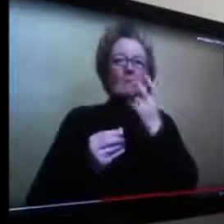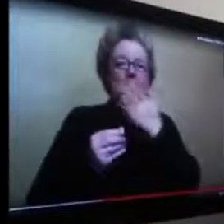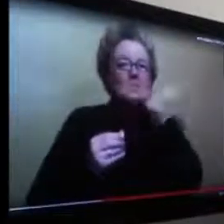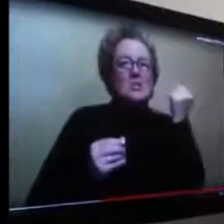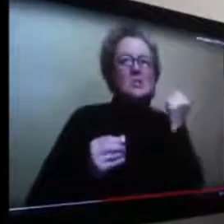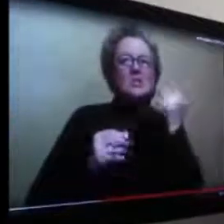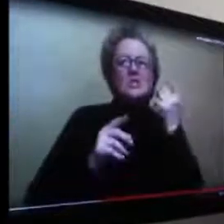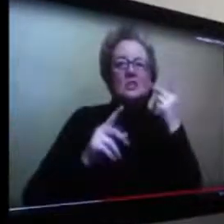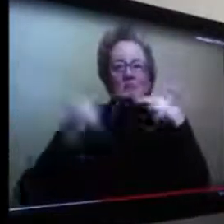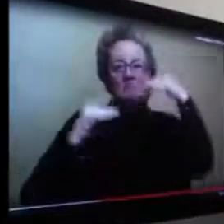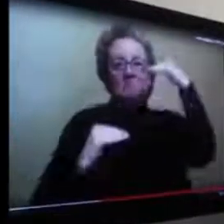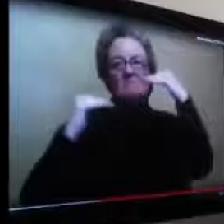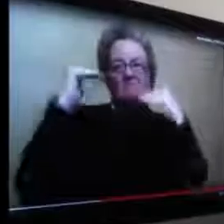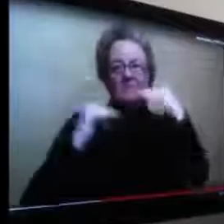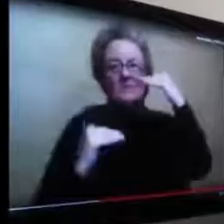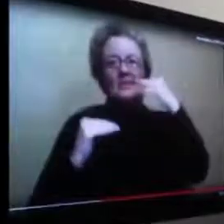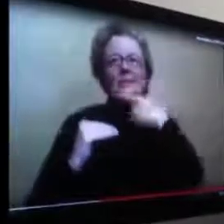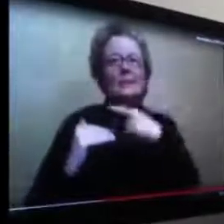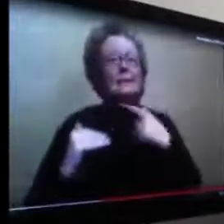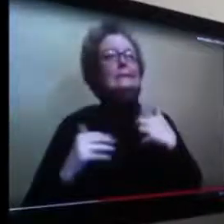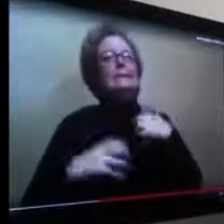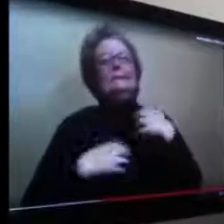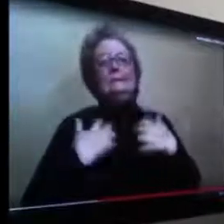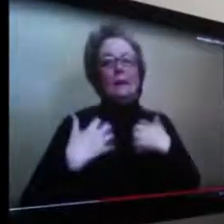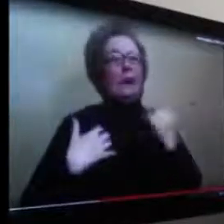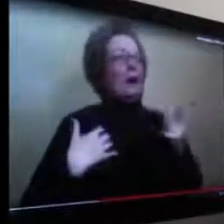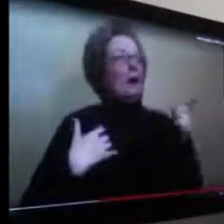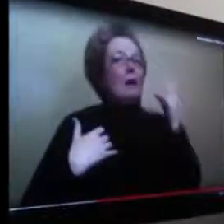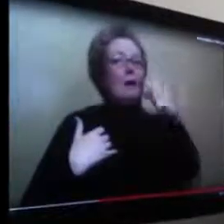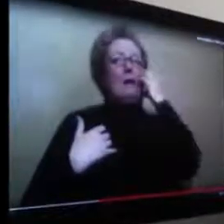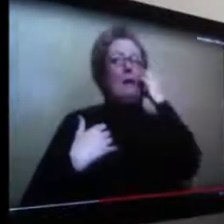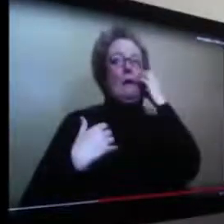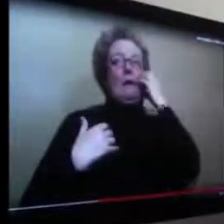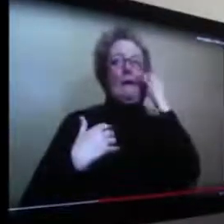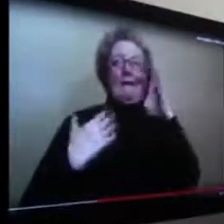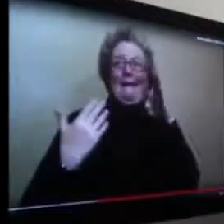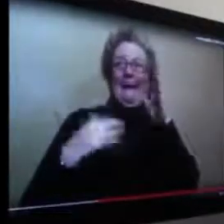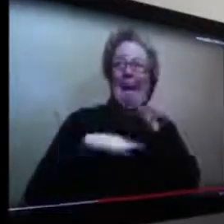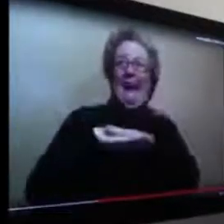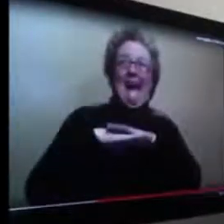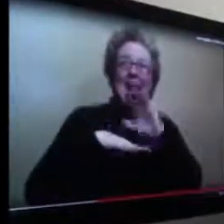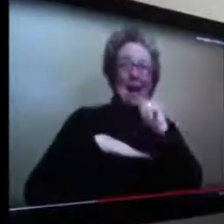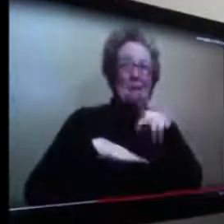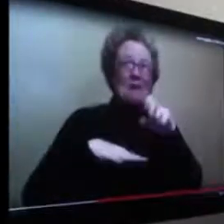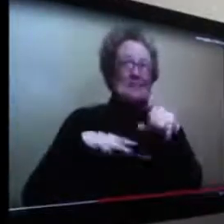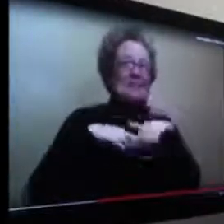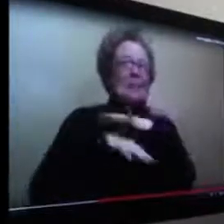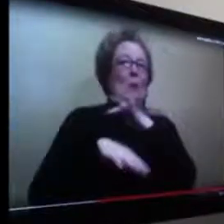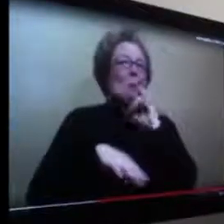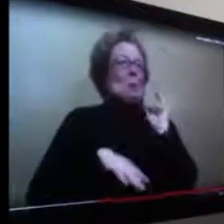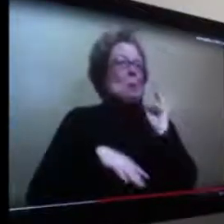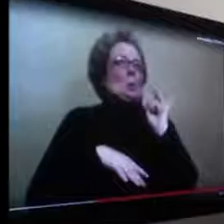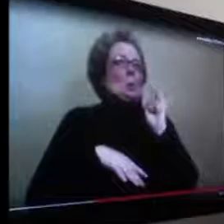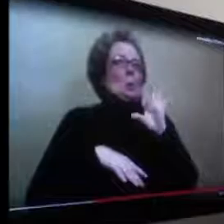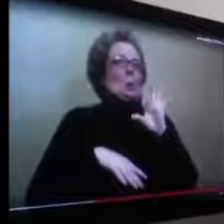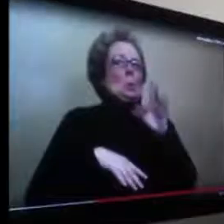not aware of the imbalance of power and the history. And so once the